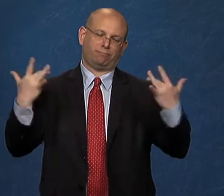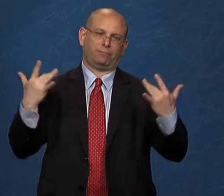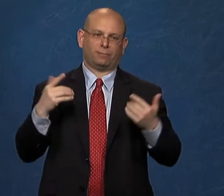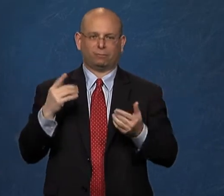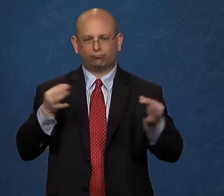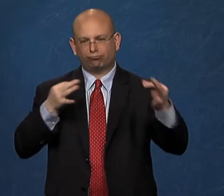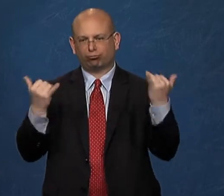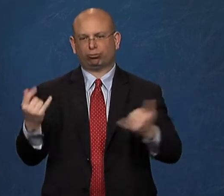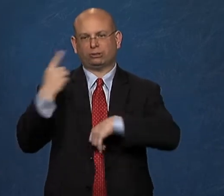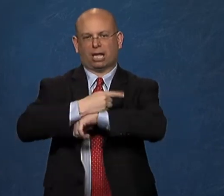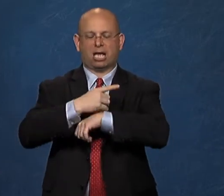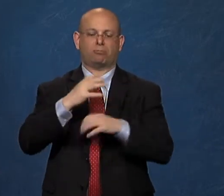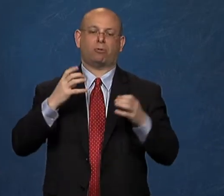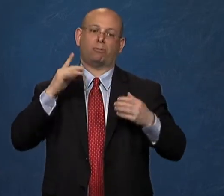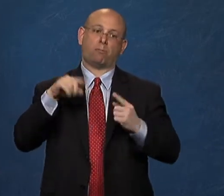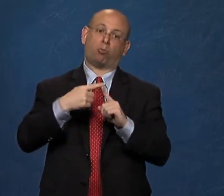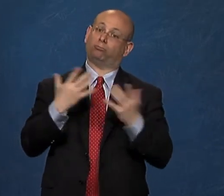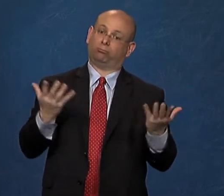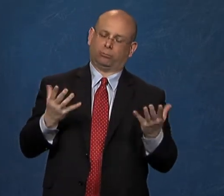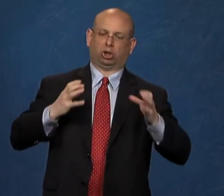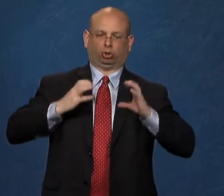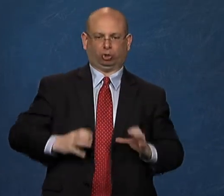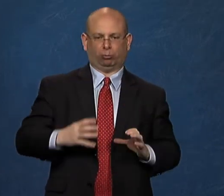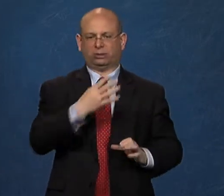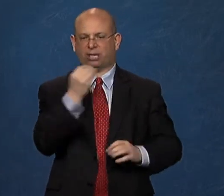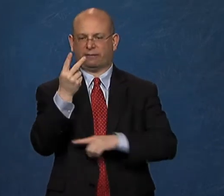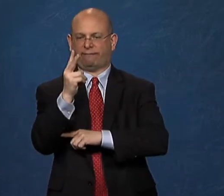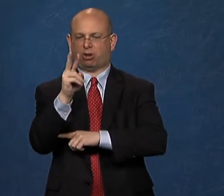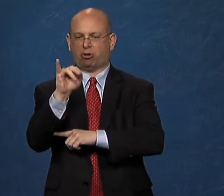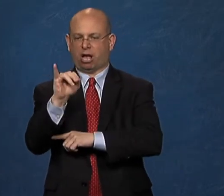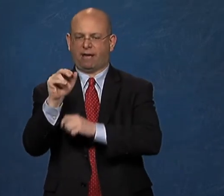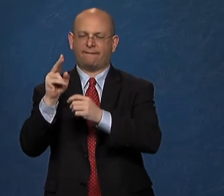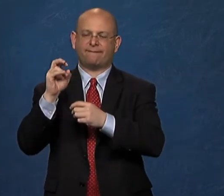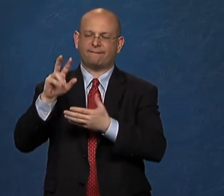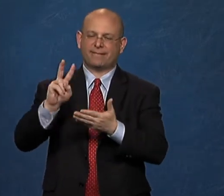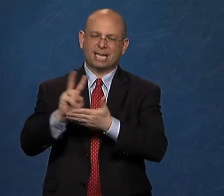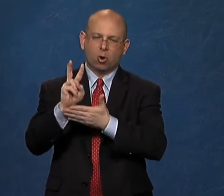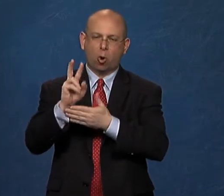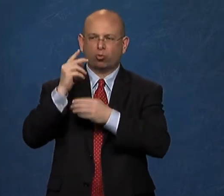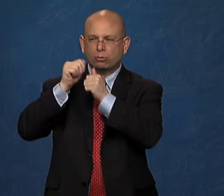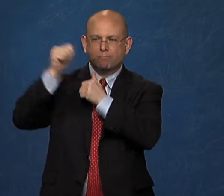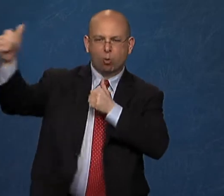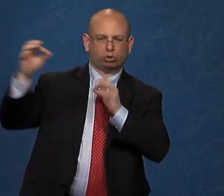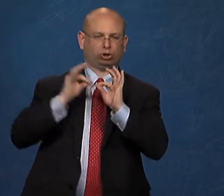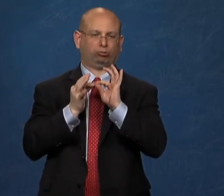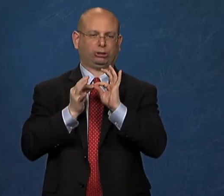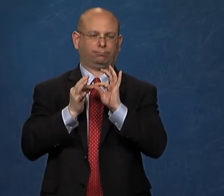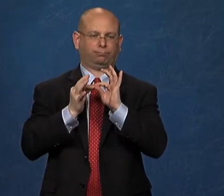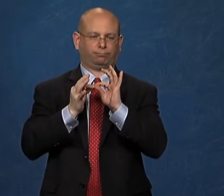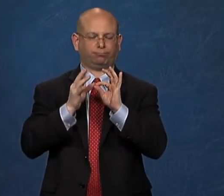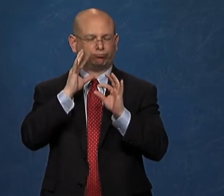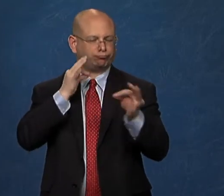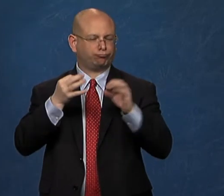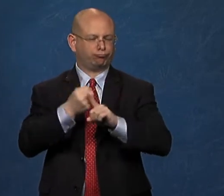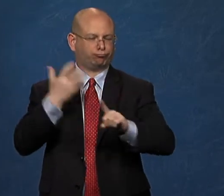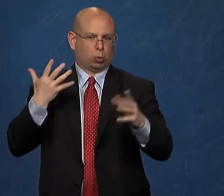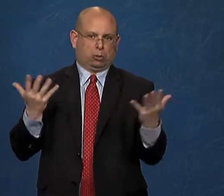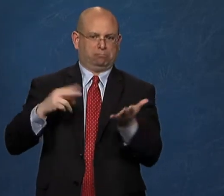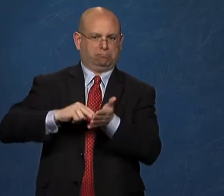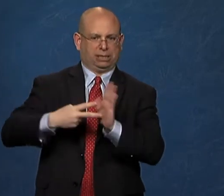Deaf. I'm delighted to be here with you today to talk a little bit about the consumer's perspective on video remote interpreting. So I'd like